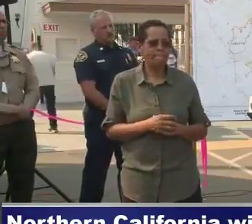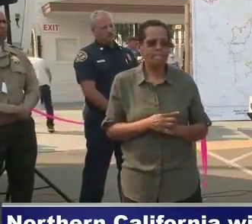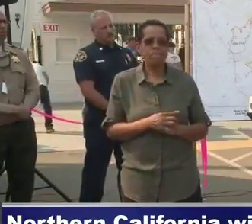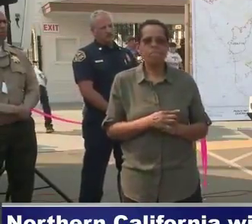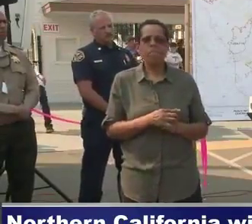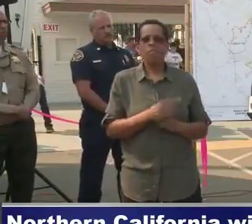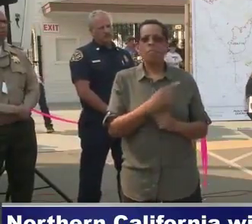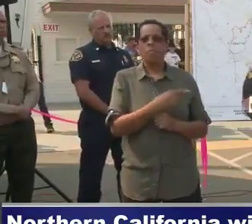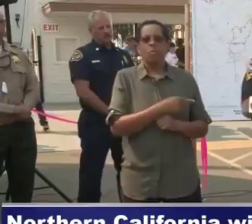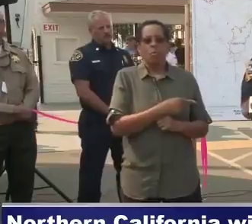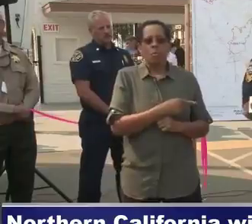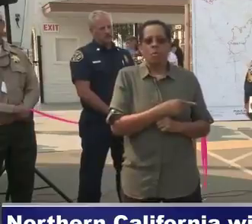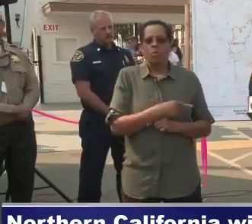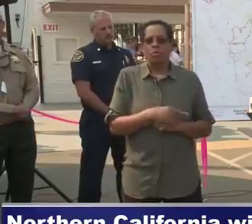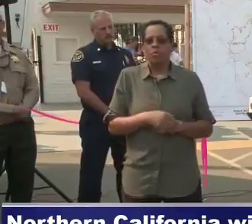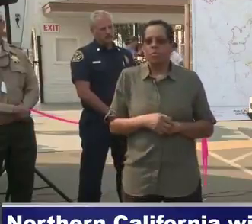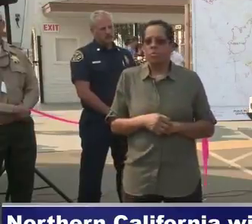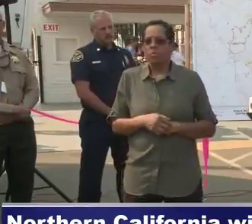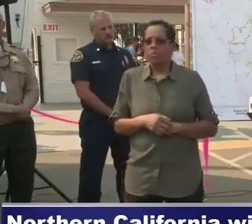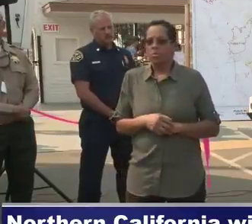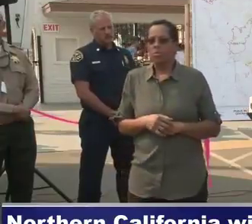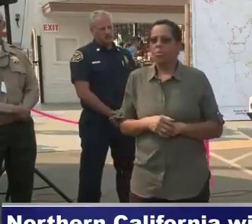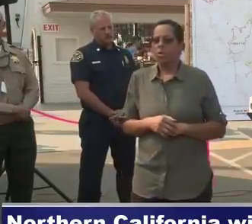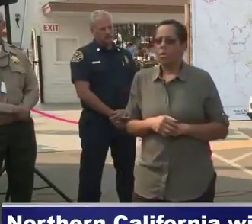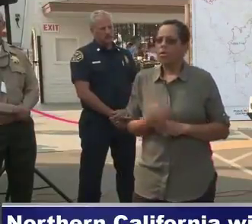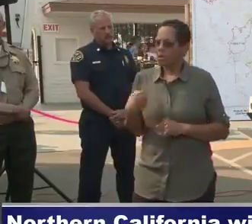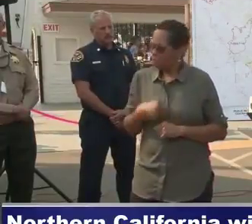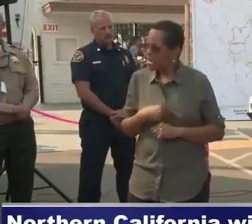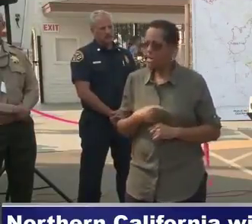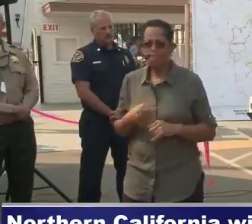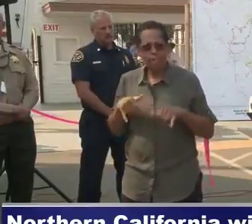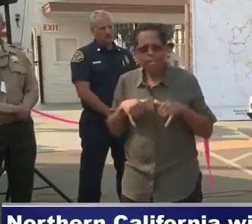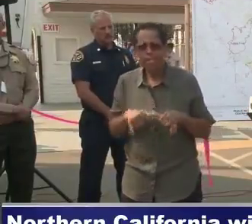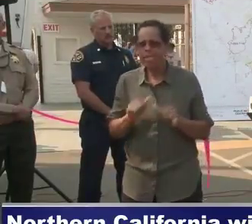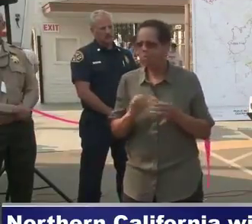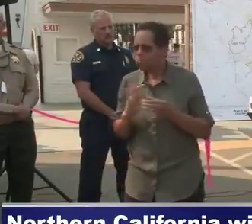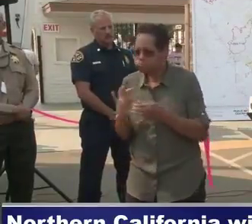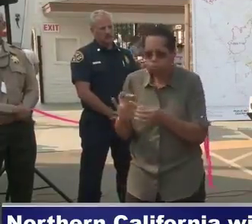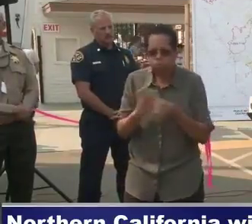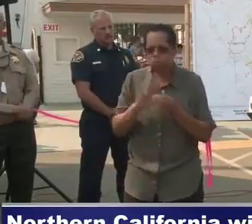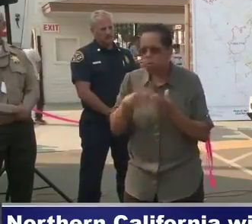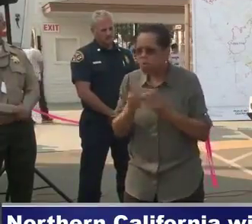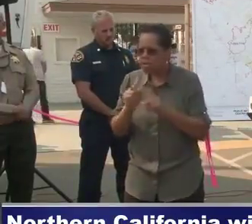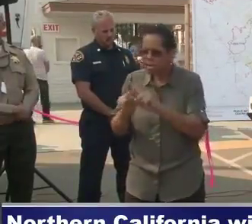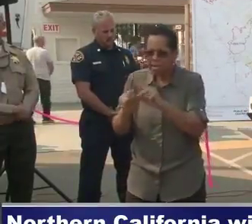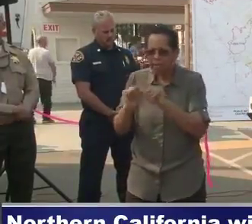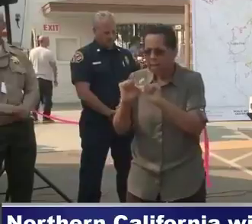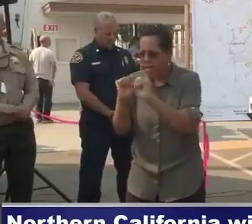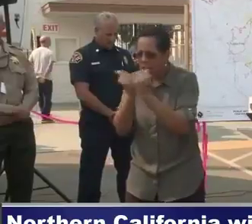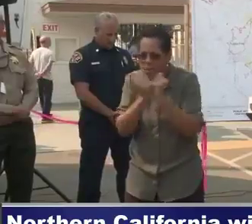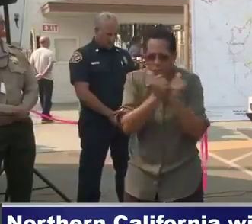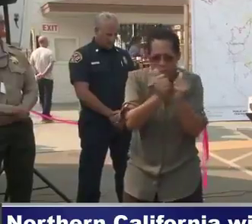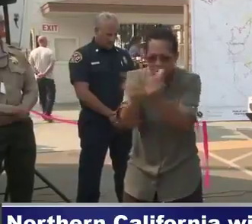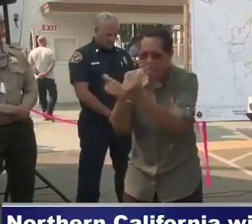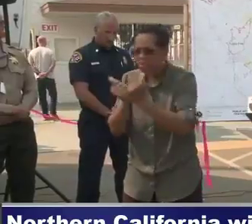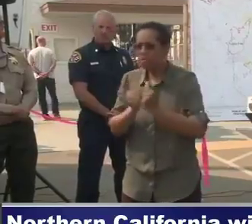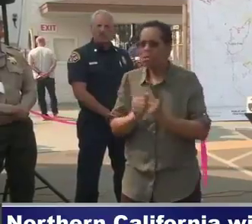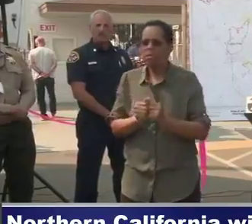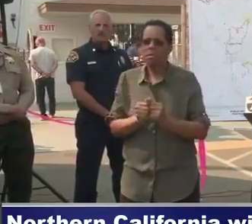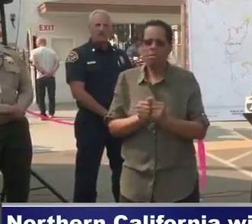We are still actively coordinating efforts between all the cooperating agencies out there. Master Mutual Aid in the state has